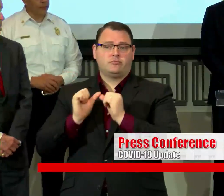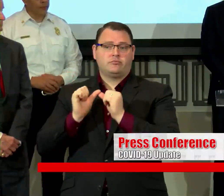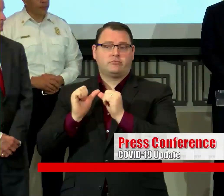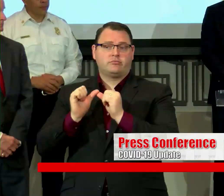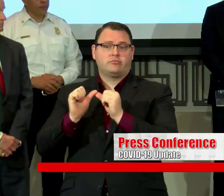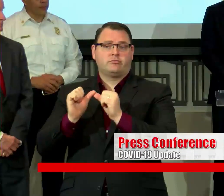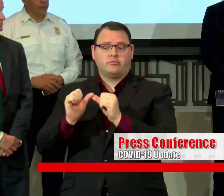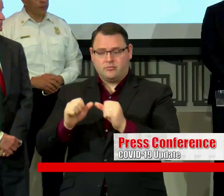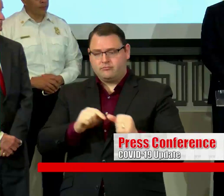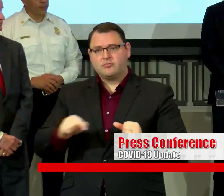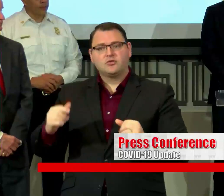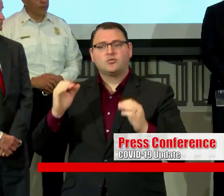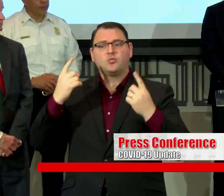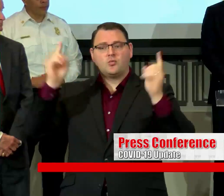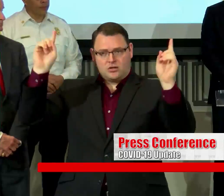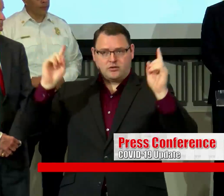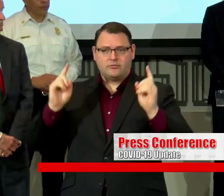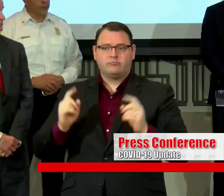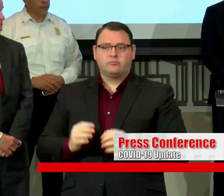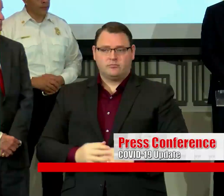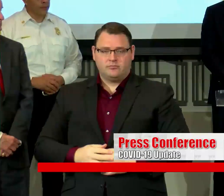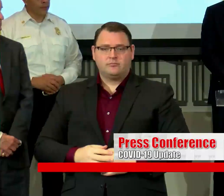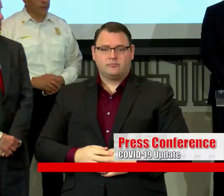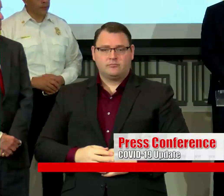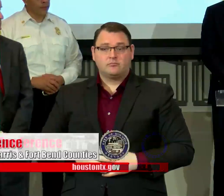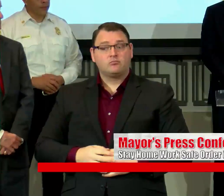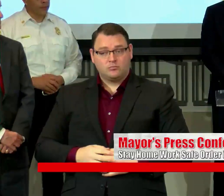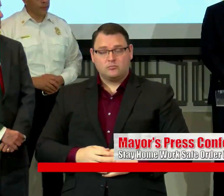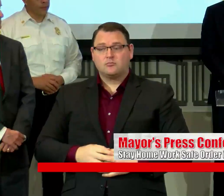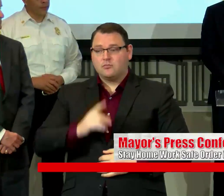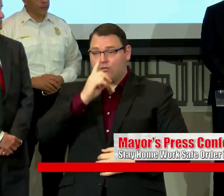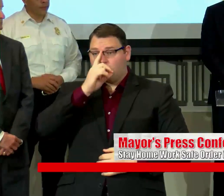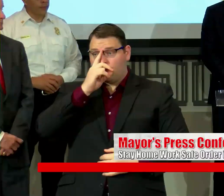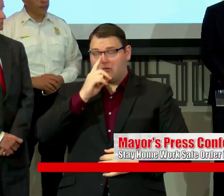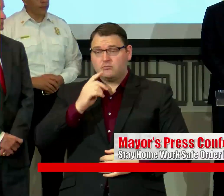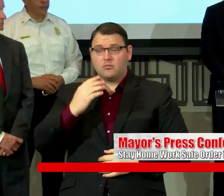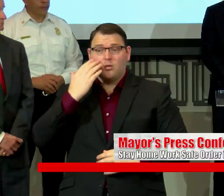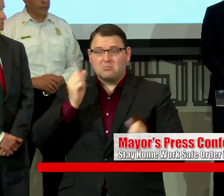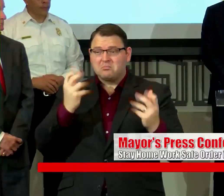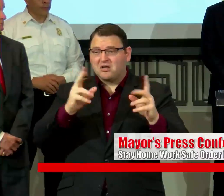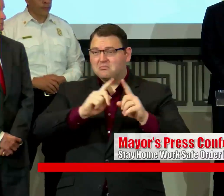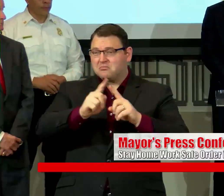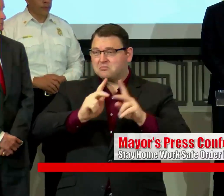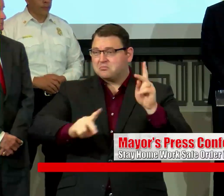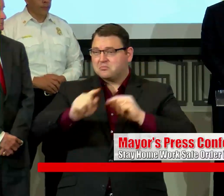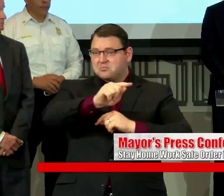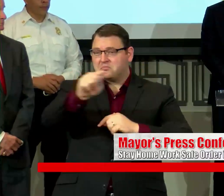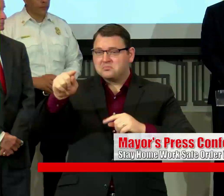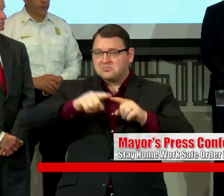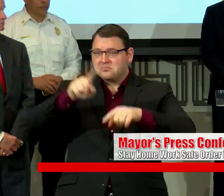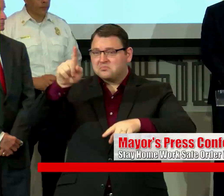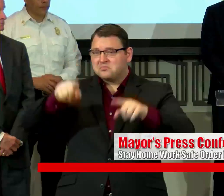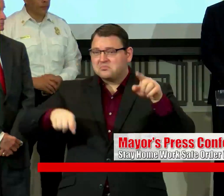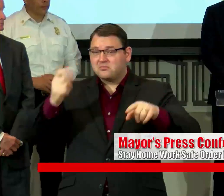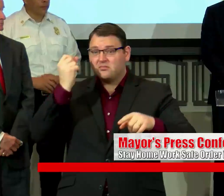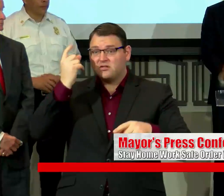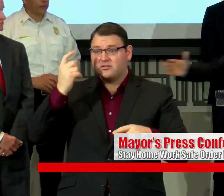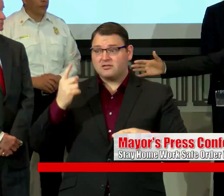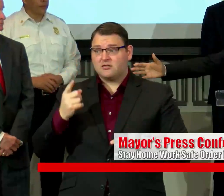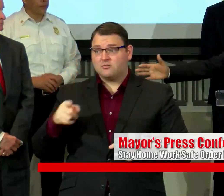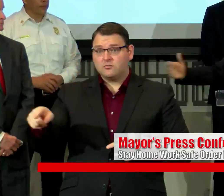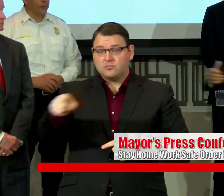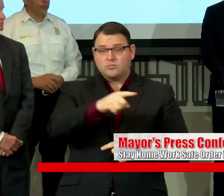doing with the stay home, work safe, social distancing, washing your hands, using